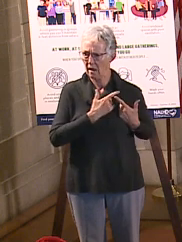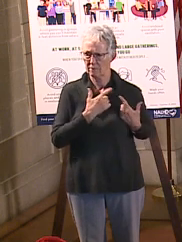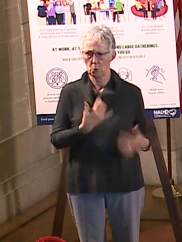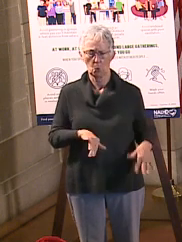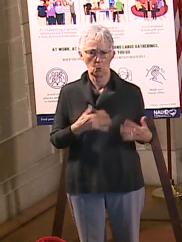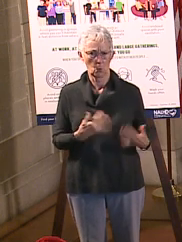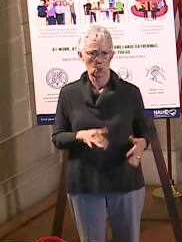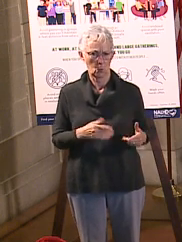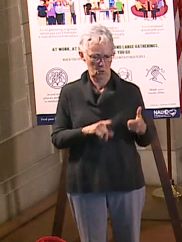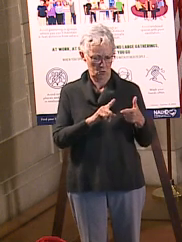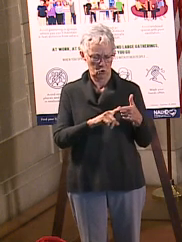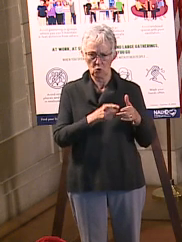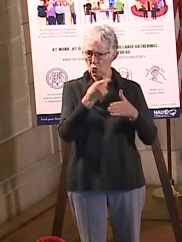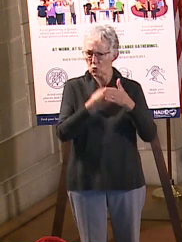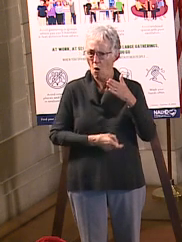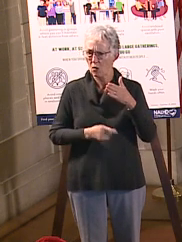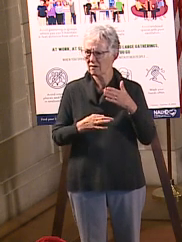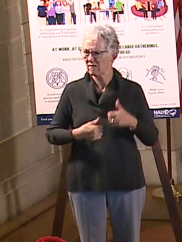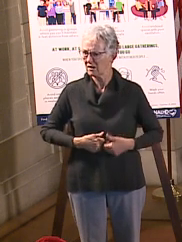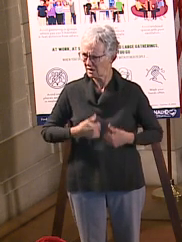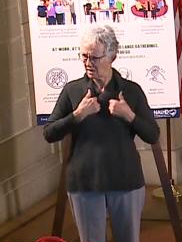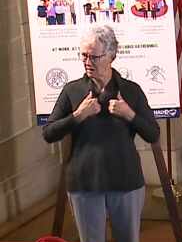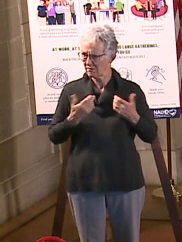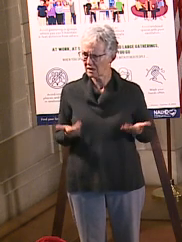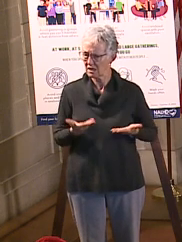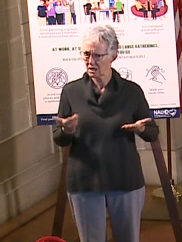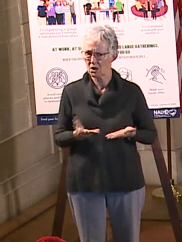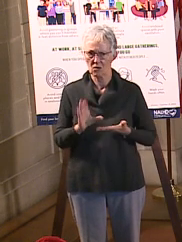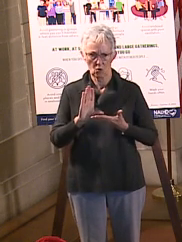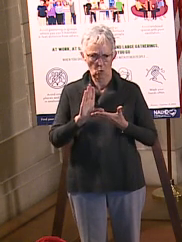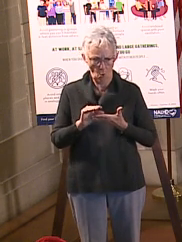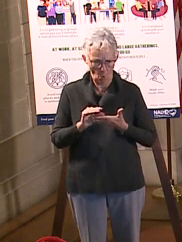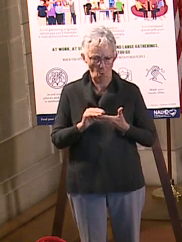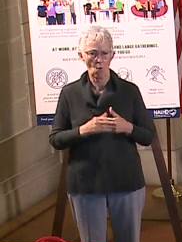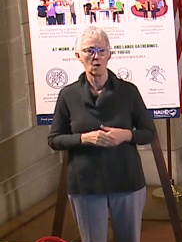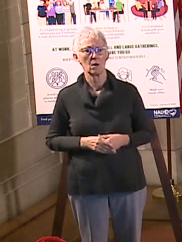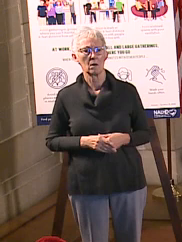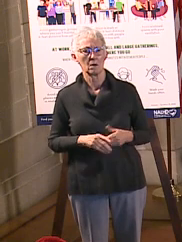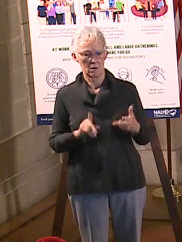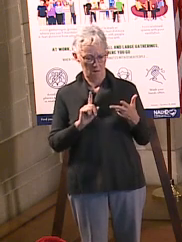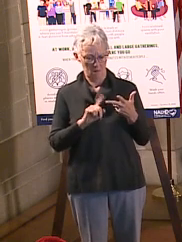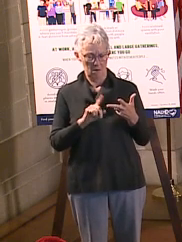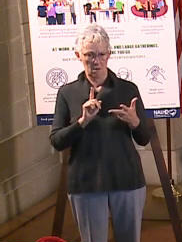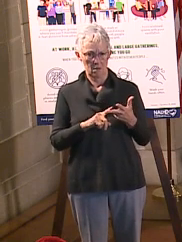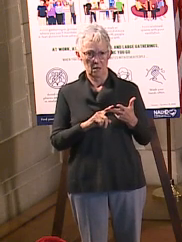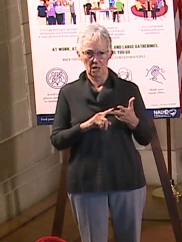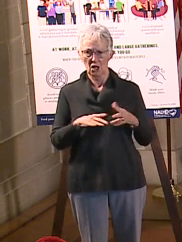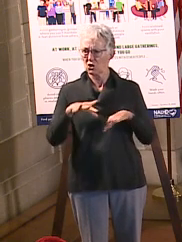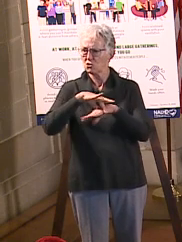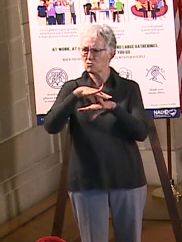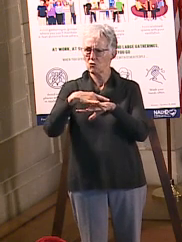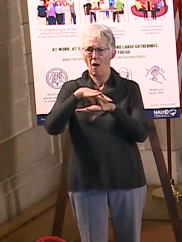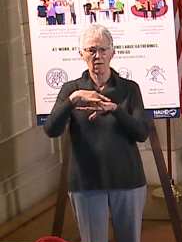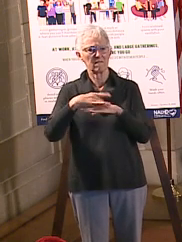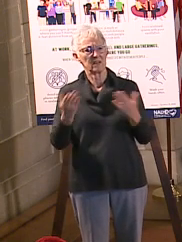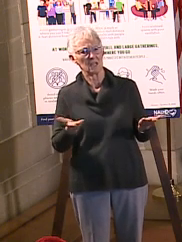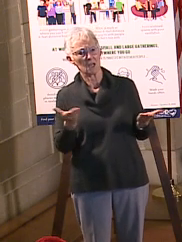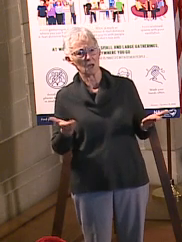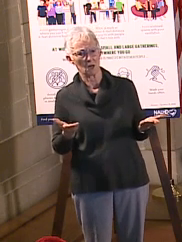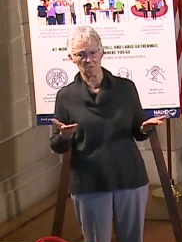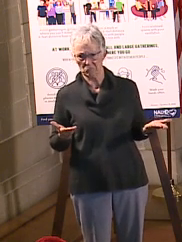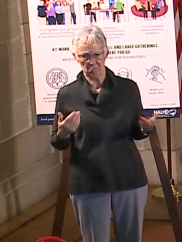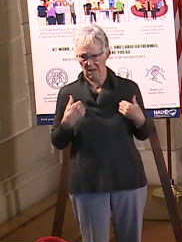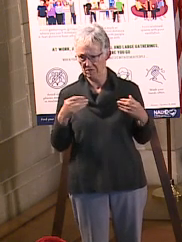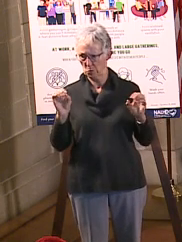the geography that we have, how we live through, the issues dealing with Mother Nature. I mean, we don't have to deal with hurricanes